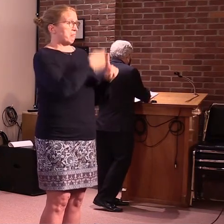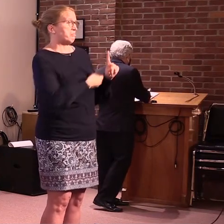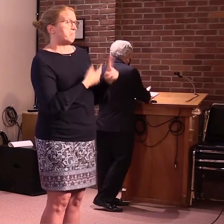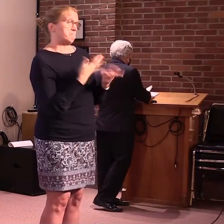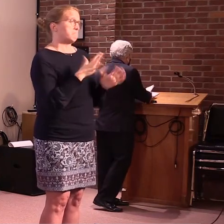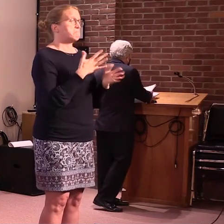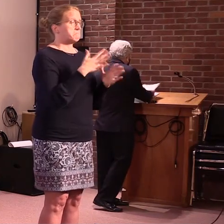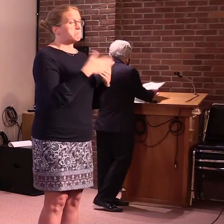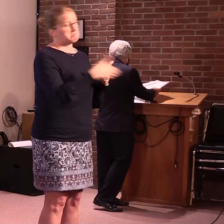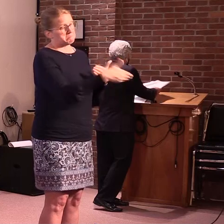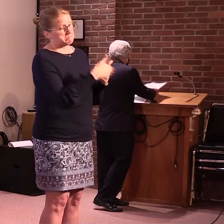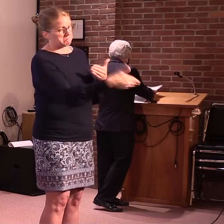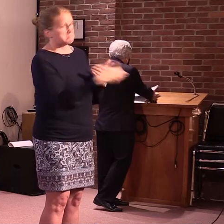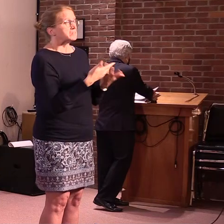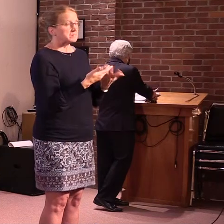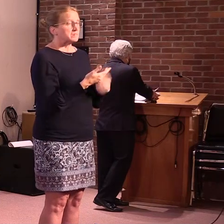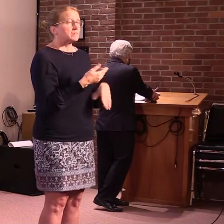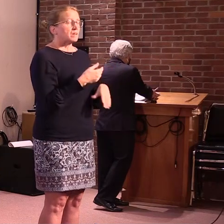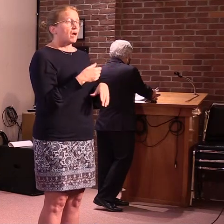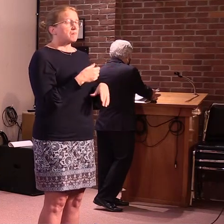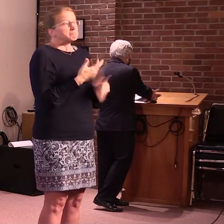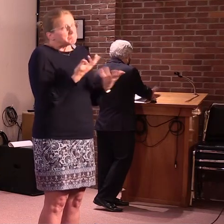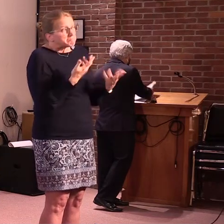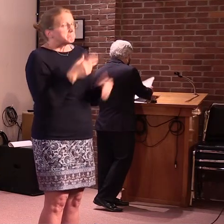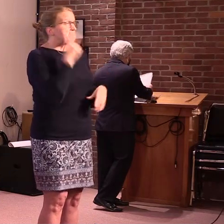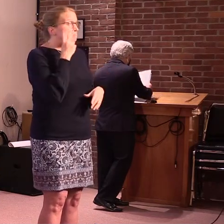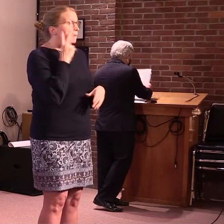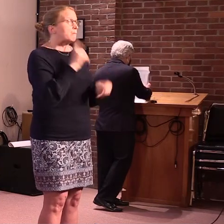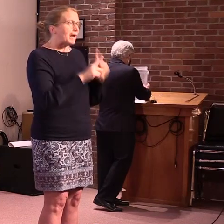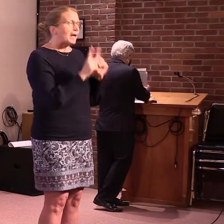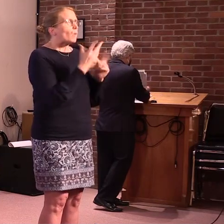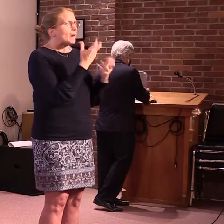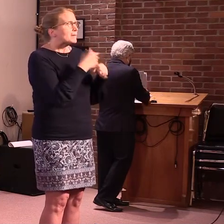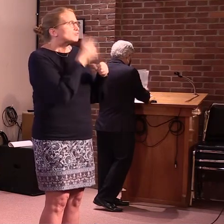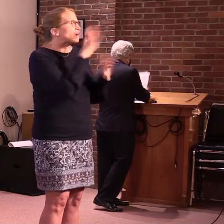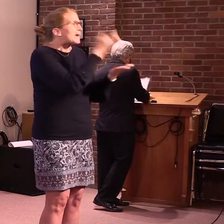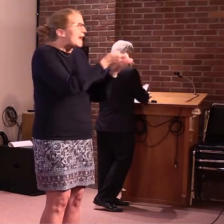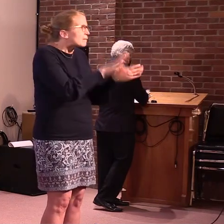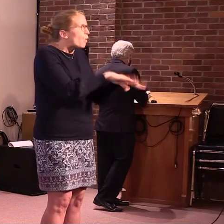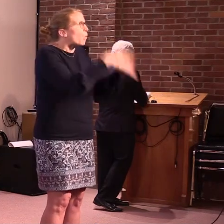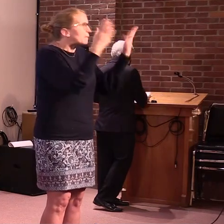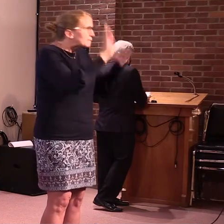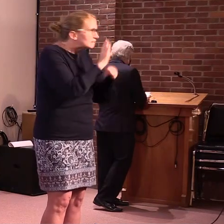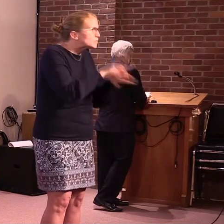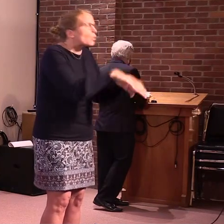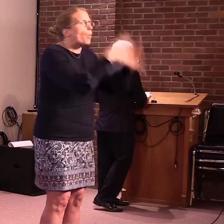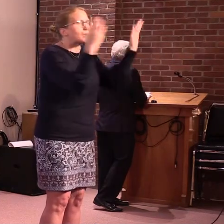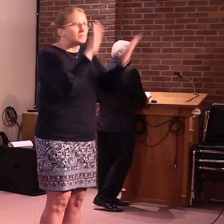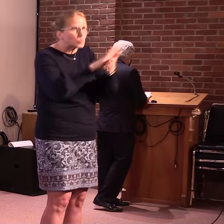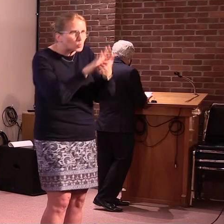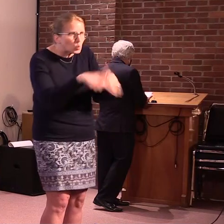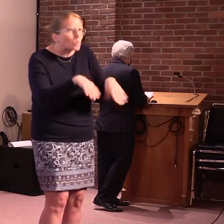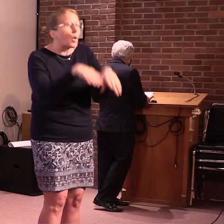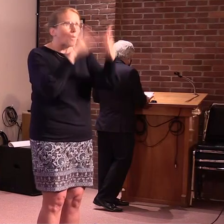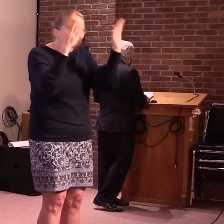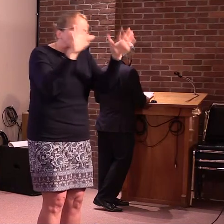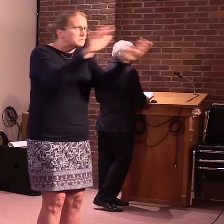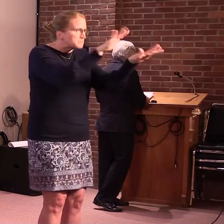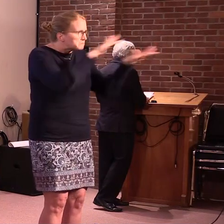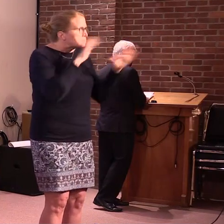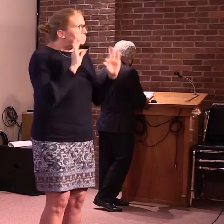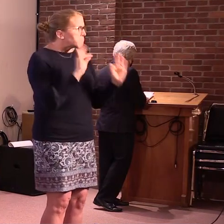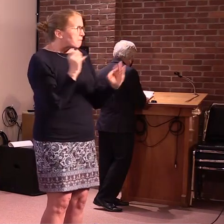we possibly can to get the economy open again and get people back to some sort of normalcy with schools and so forth.